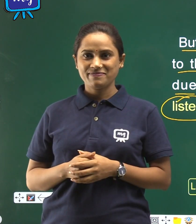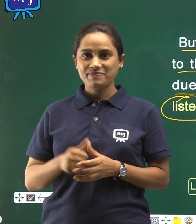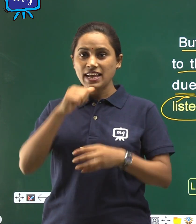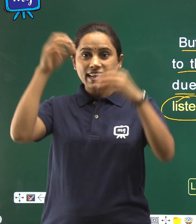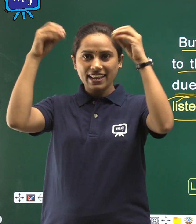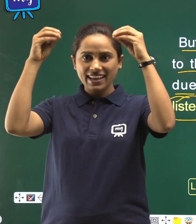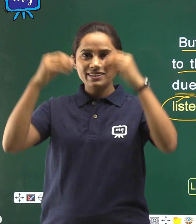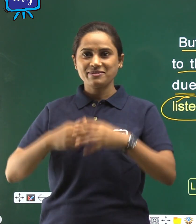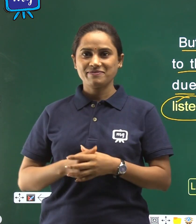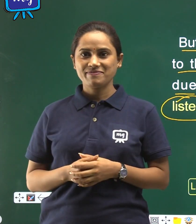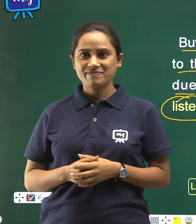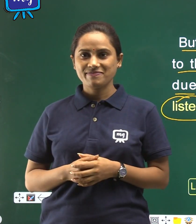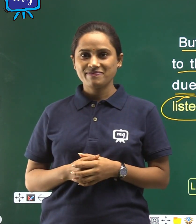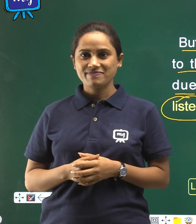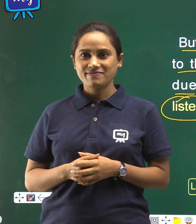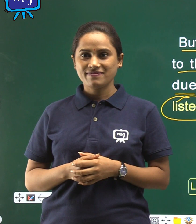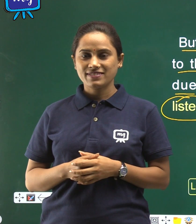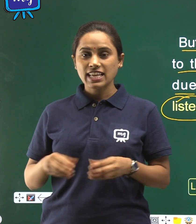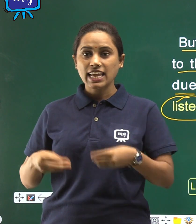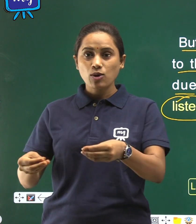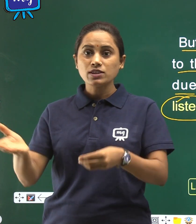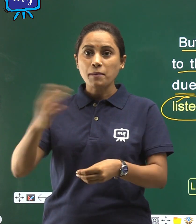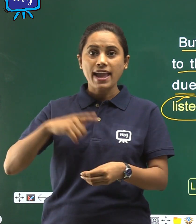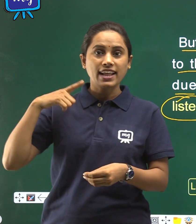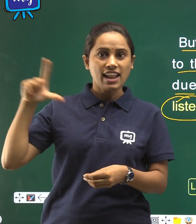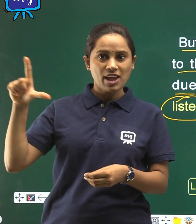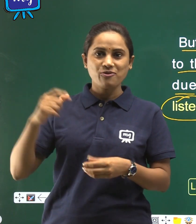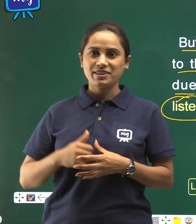Rain gives back life